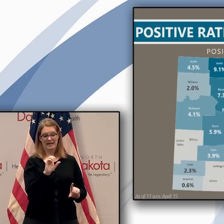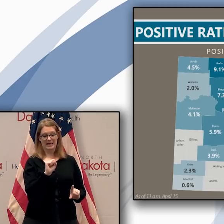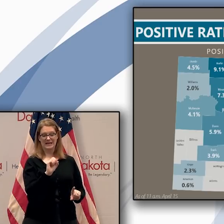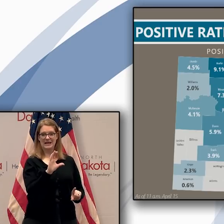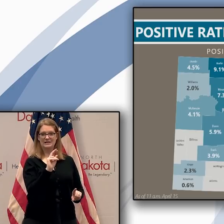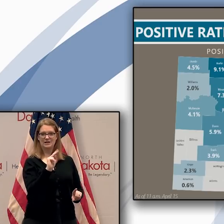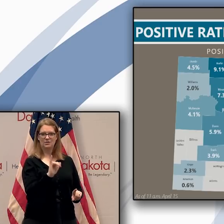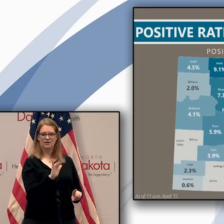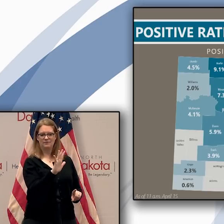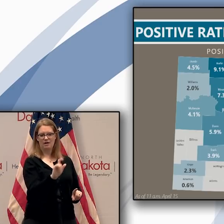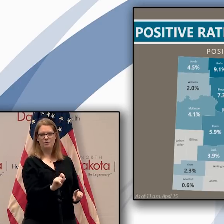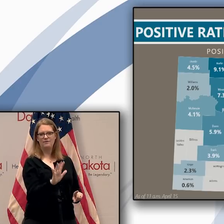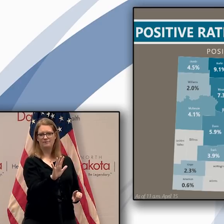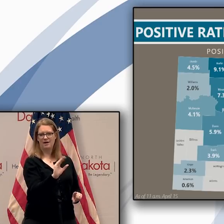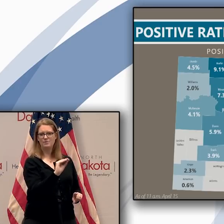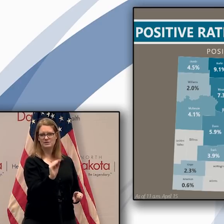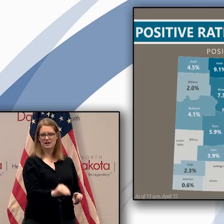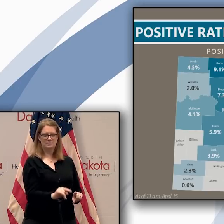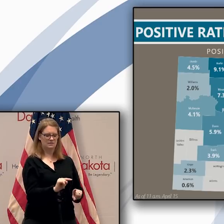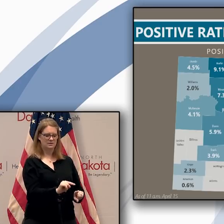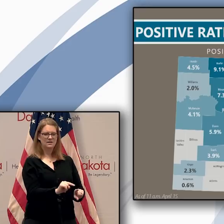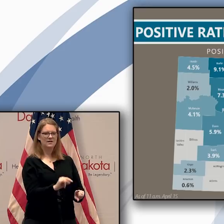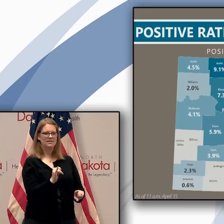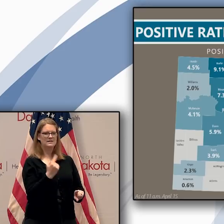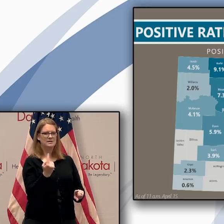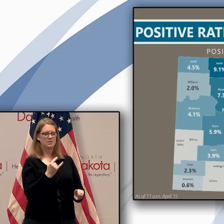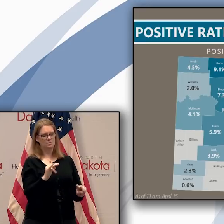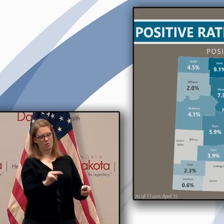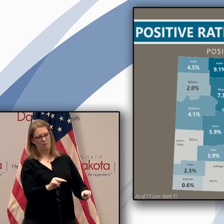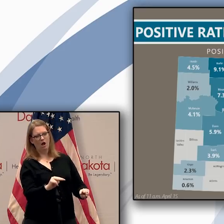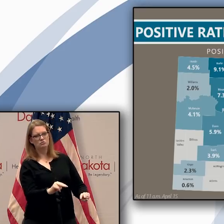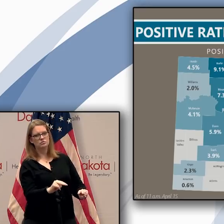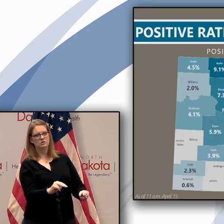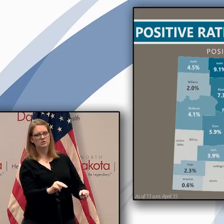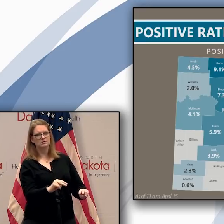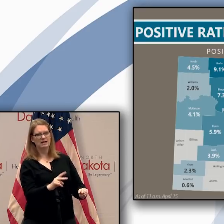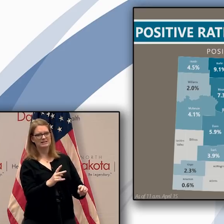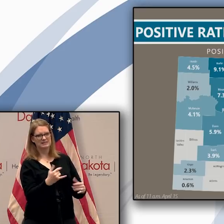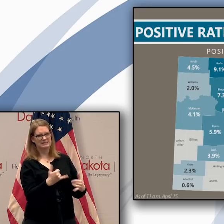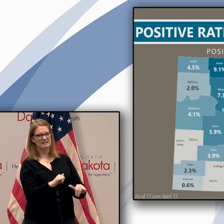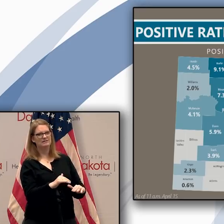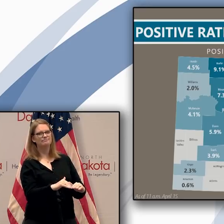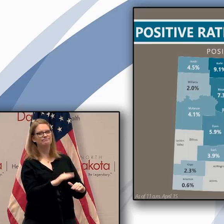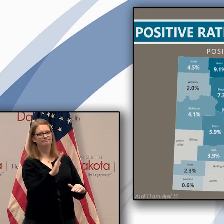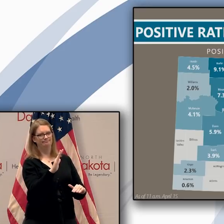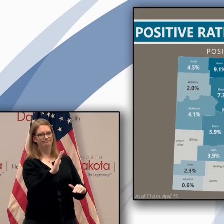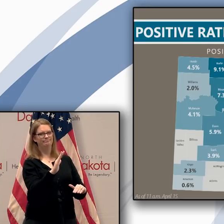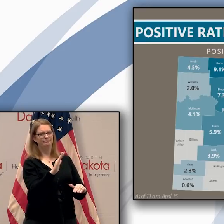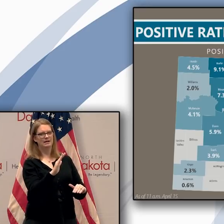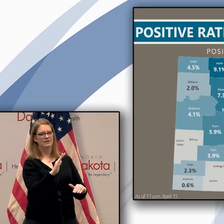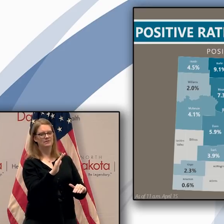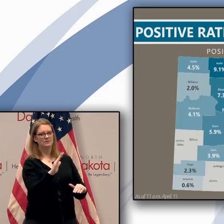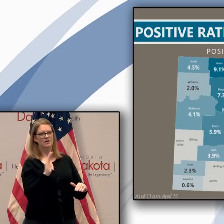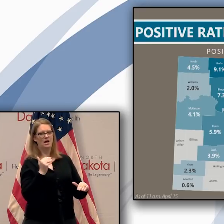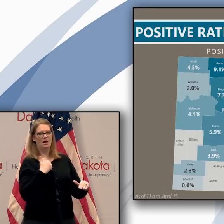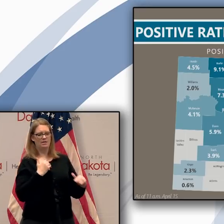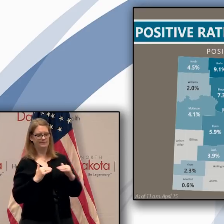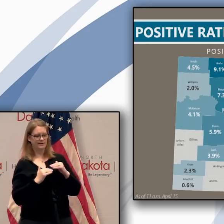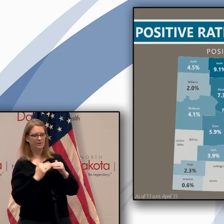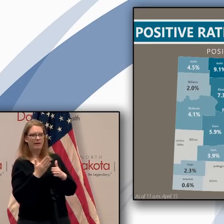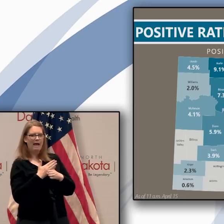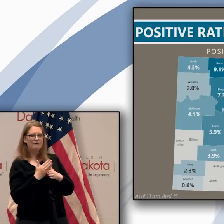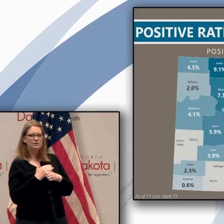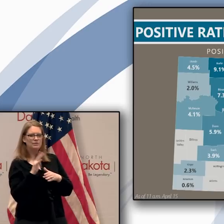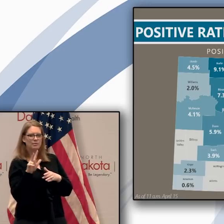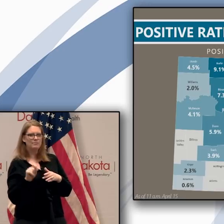that 5.5% number, something we're watching because that continues to be above the trend line of 3.2, so